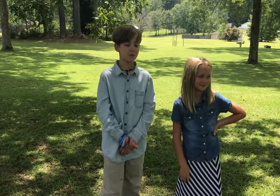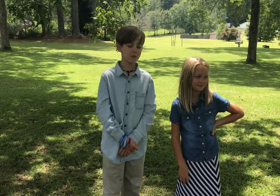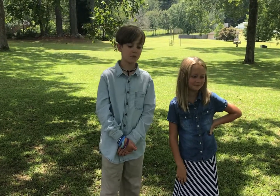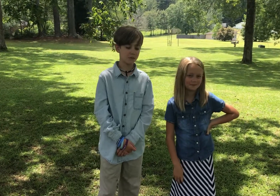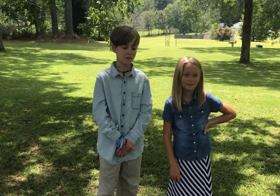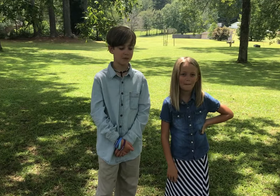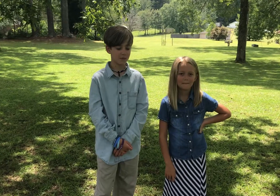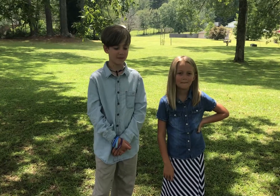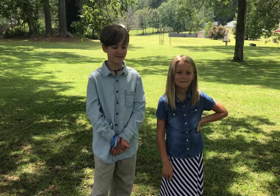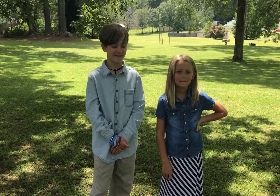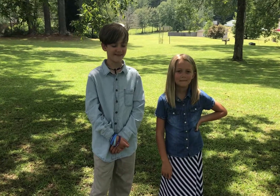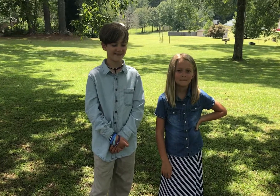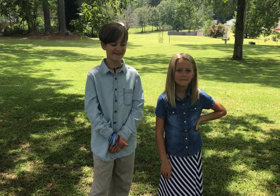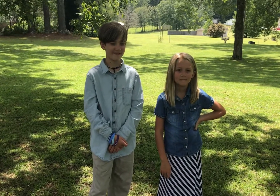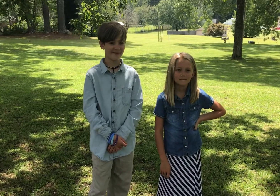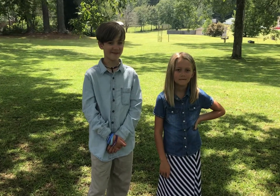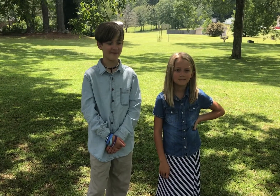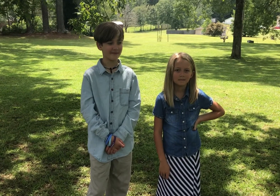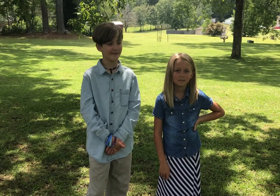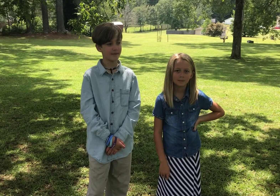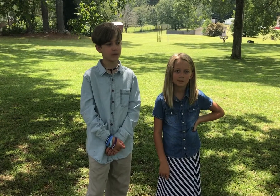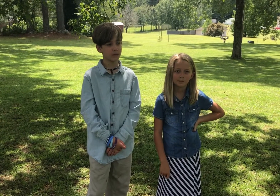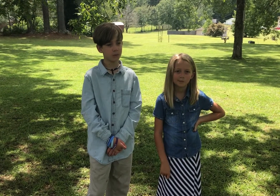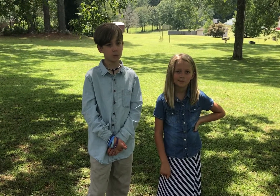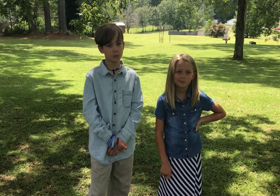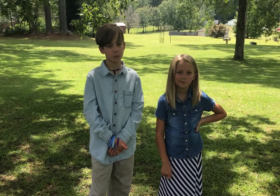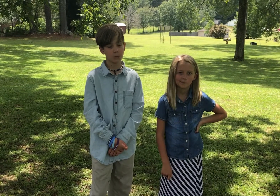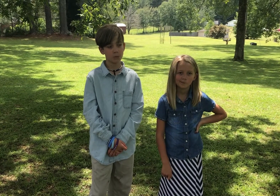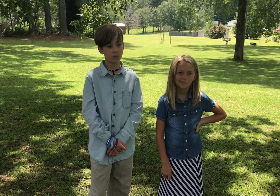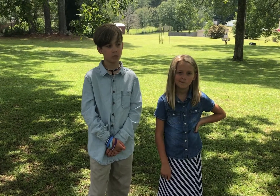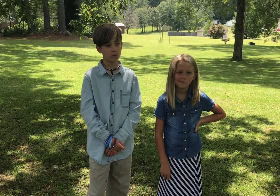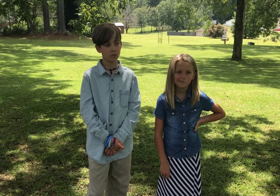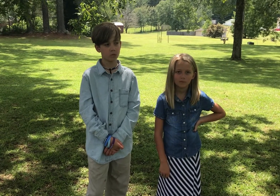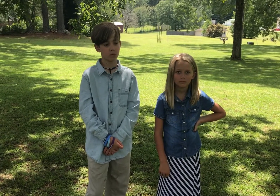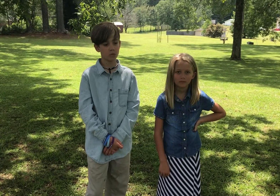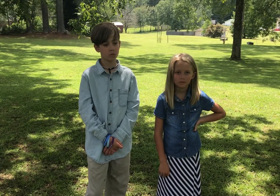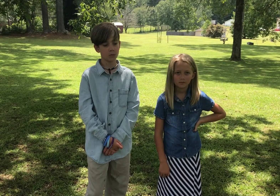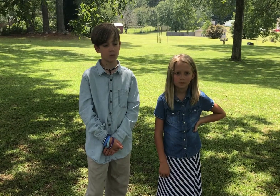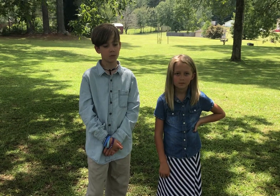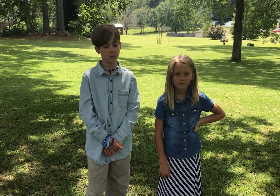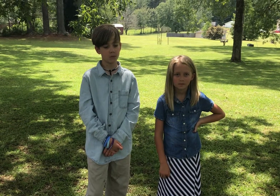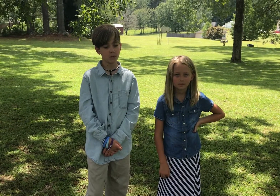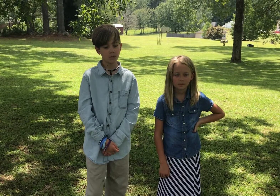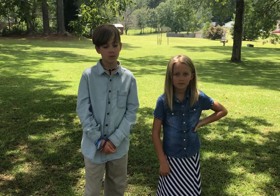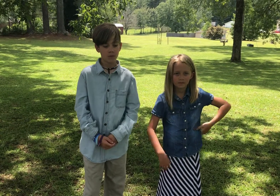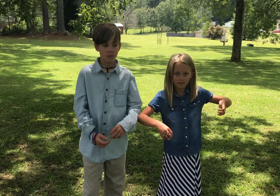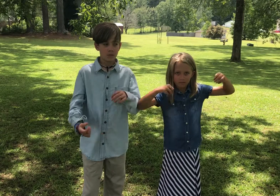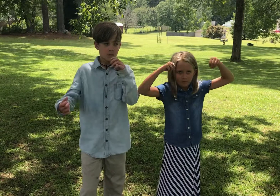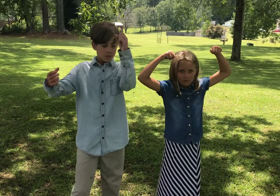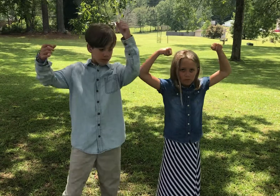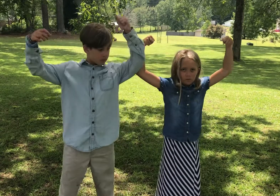it here. For powers, we're going to flex our muscles to show our